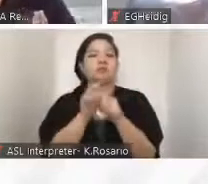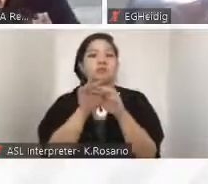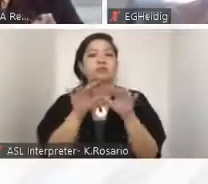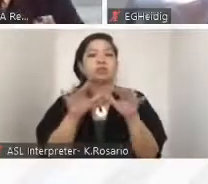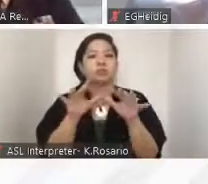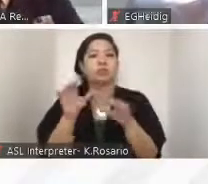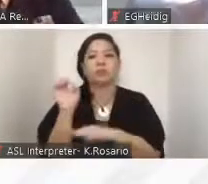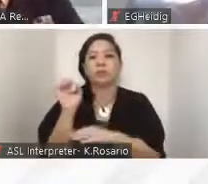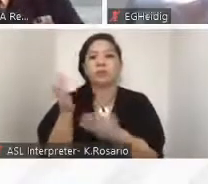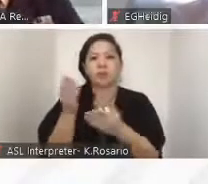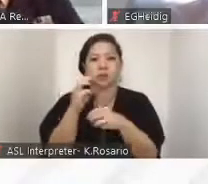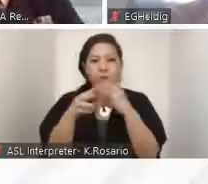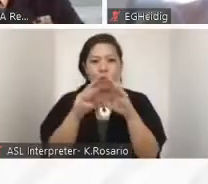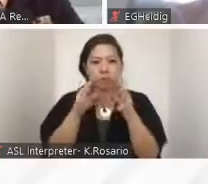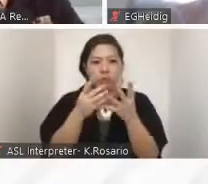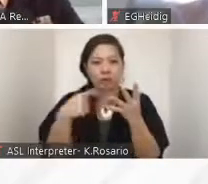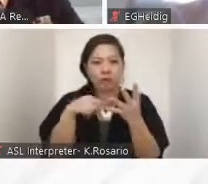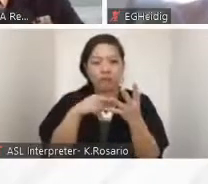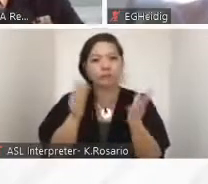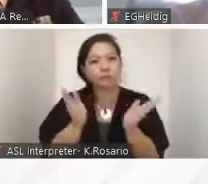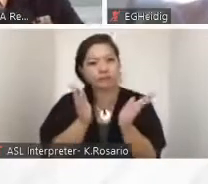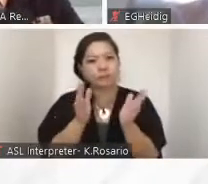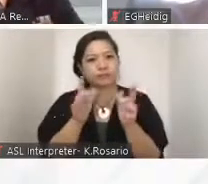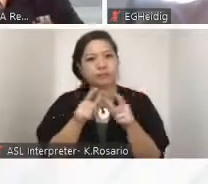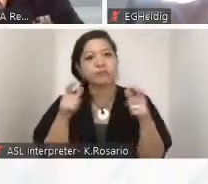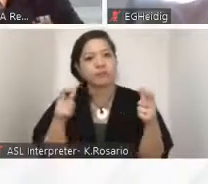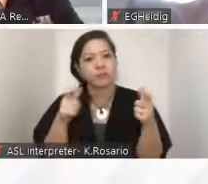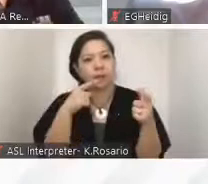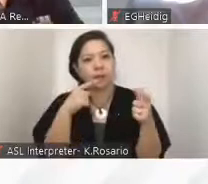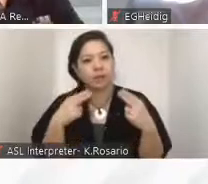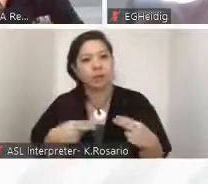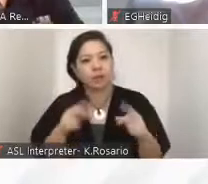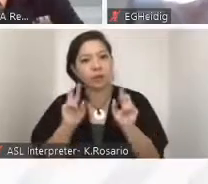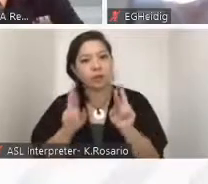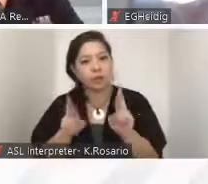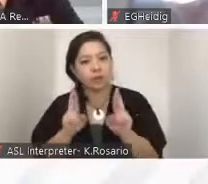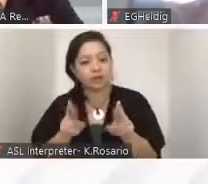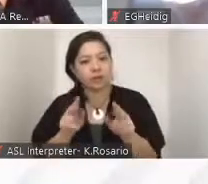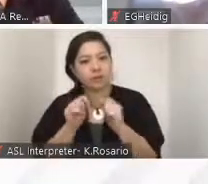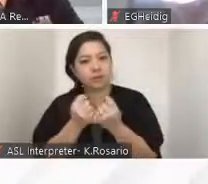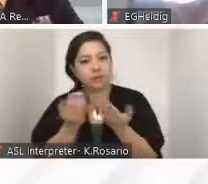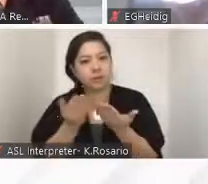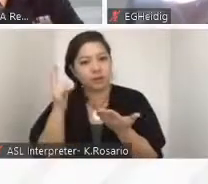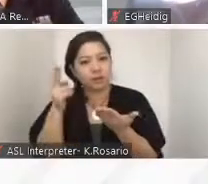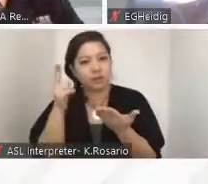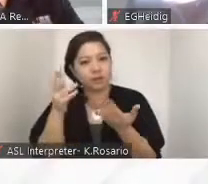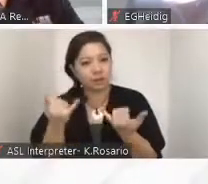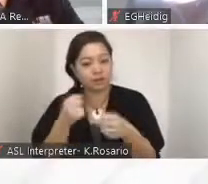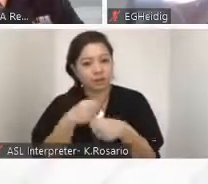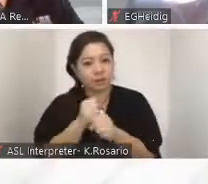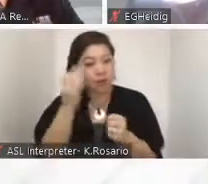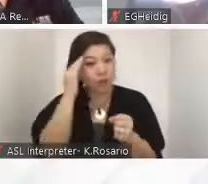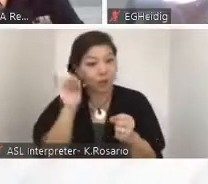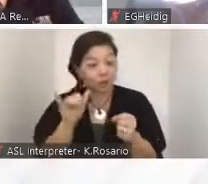why we've been engaged in the largest public health response in our history. I know it's hard